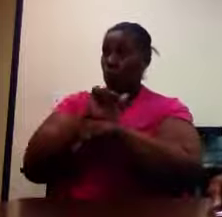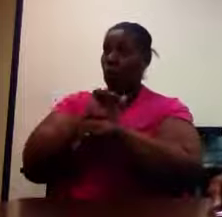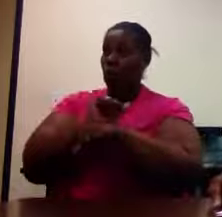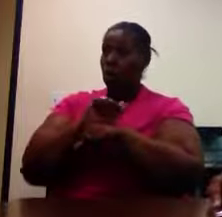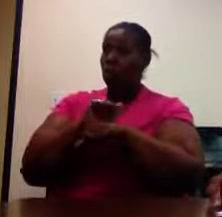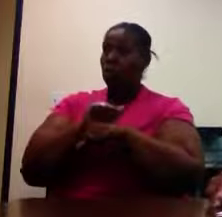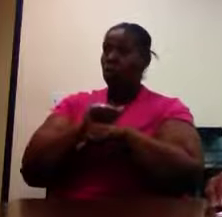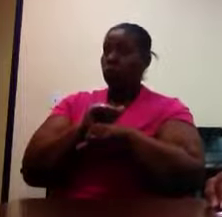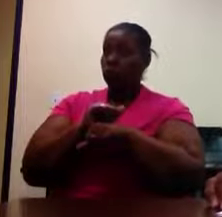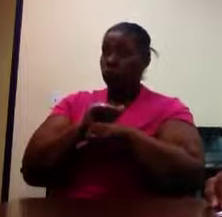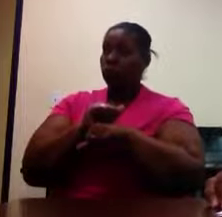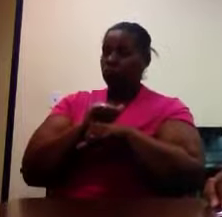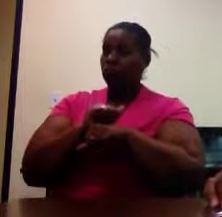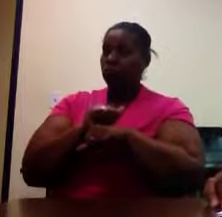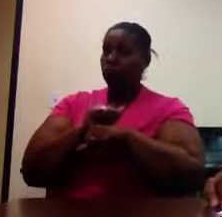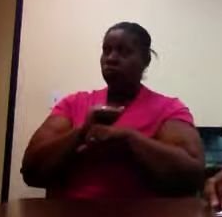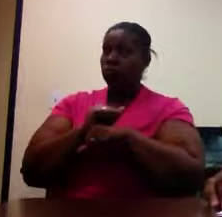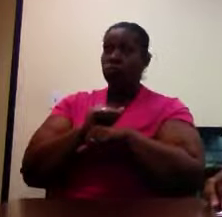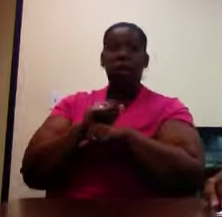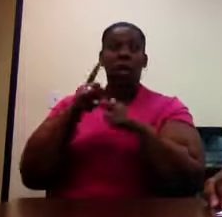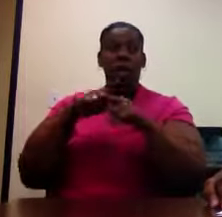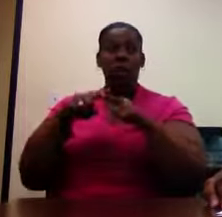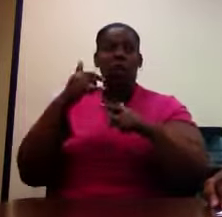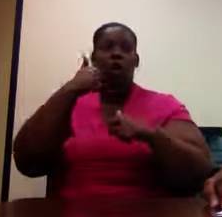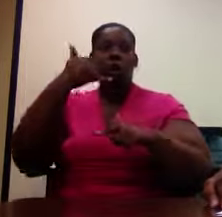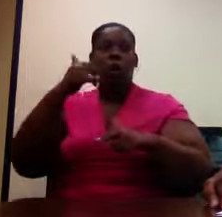If you're not able to make it to work, go ahead and give her and Ms. Smith a call.